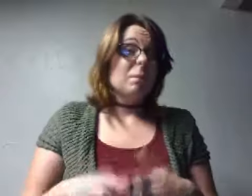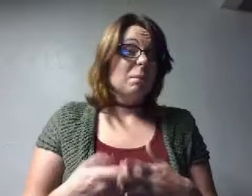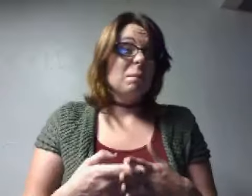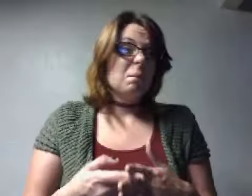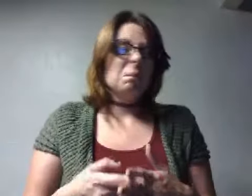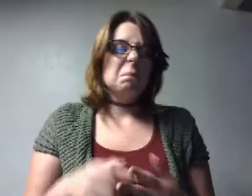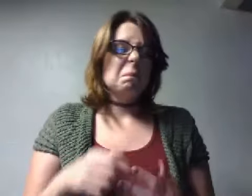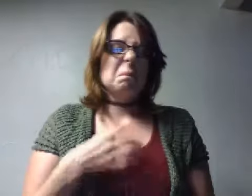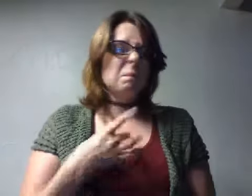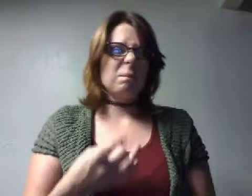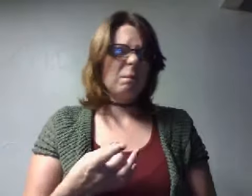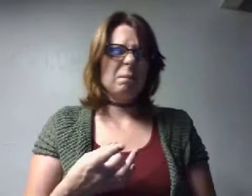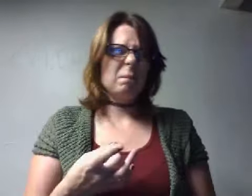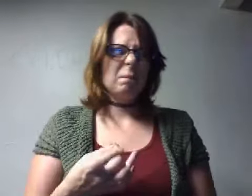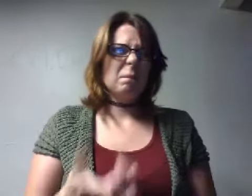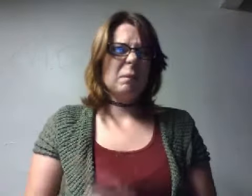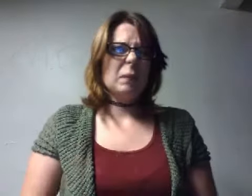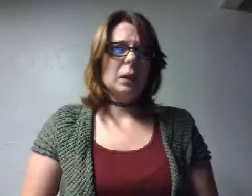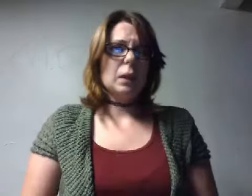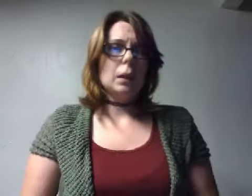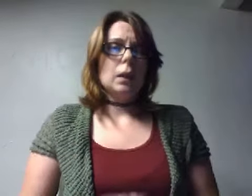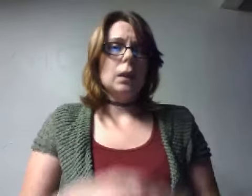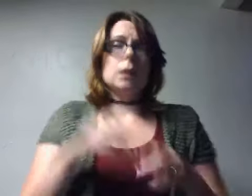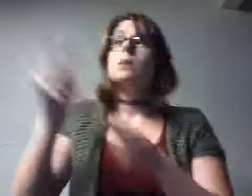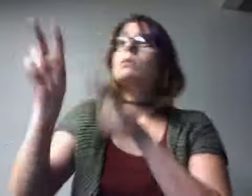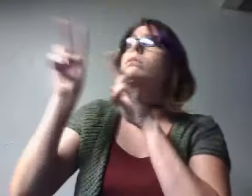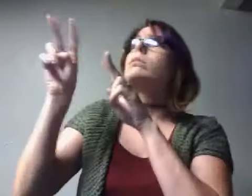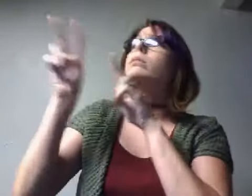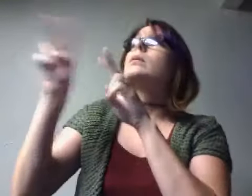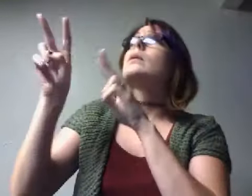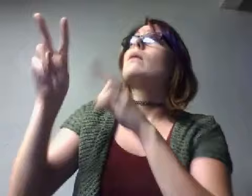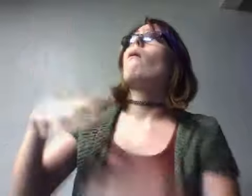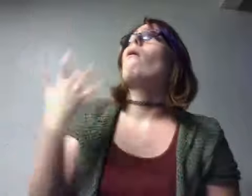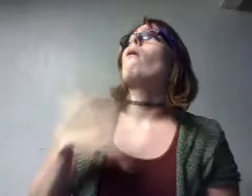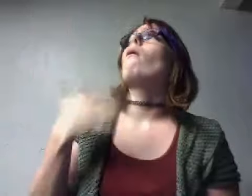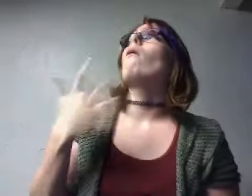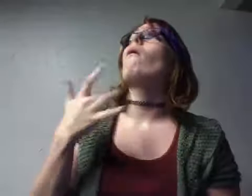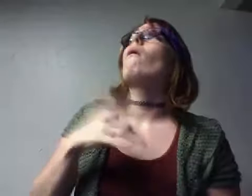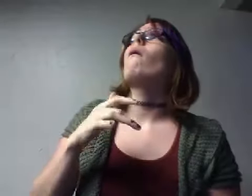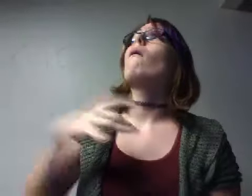The photographers that I looked up to and that I admired, my work wasn't like theirs, and I